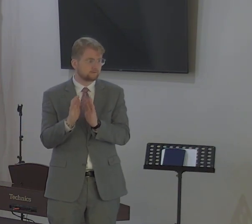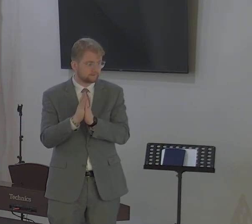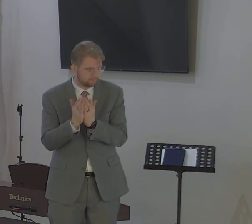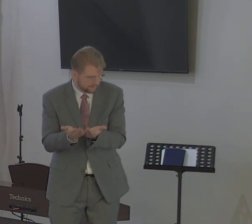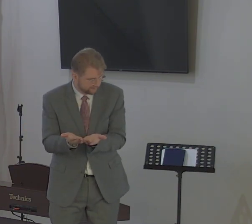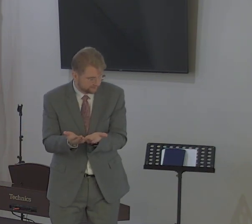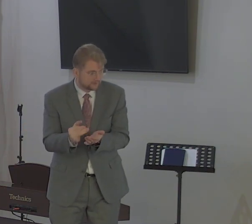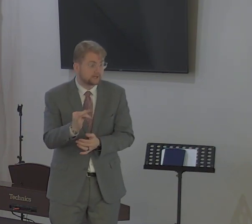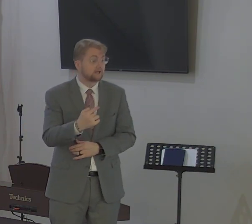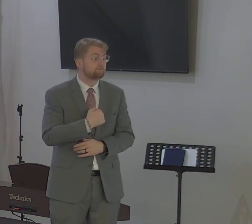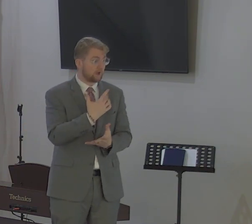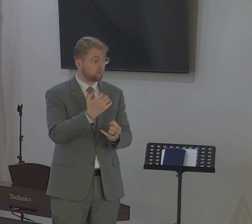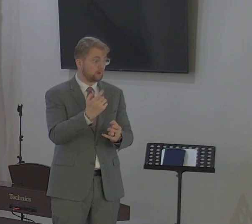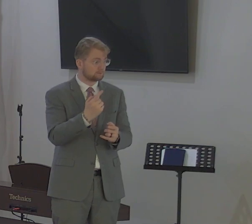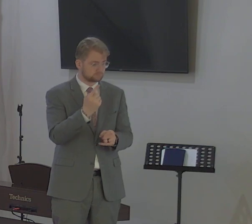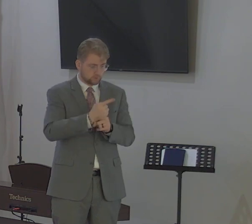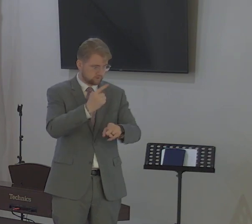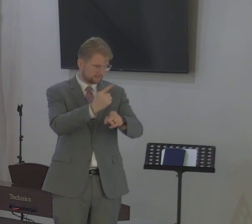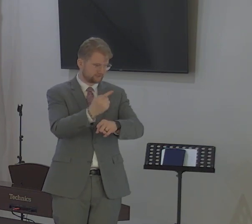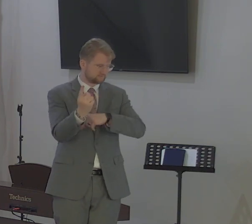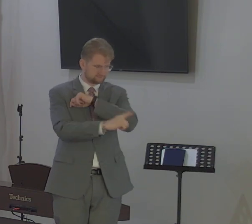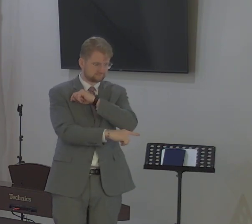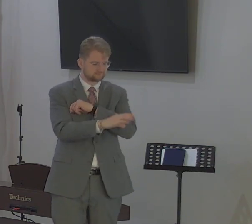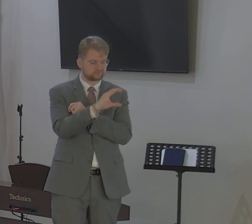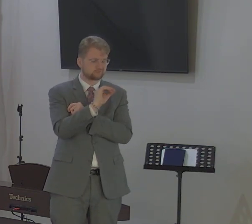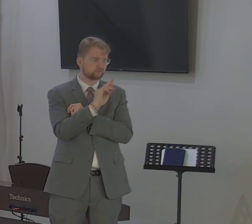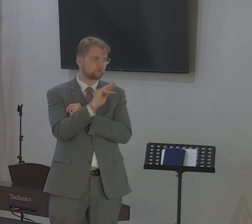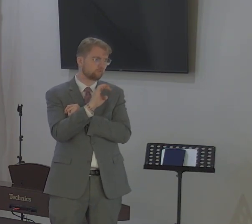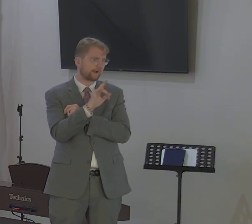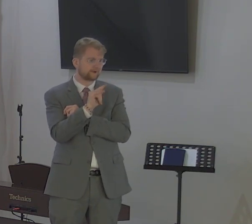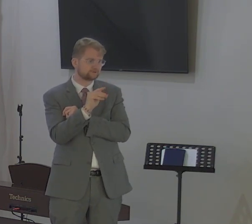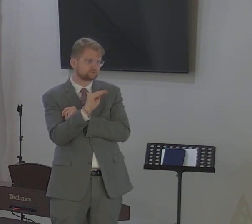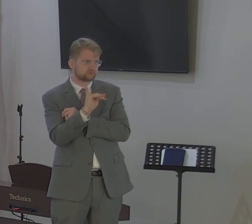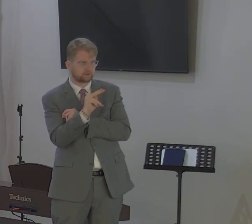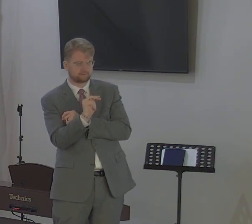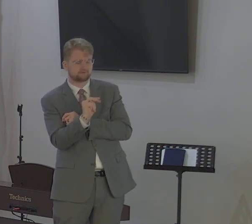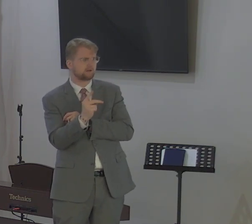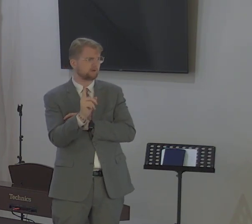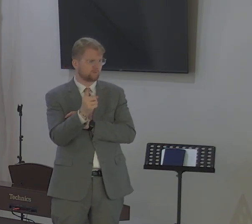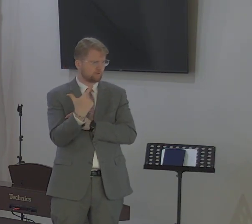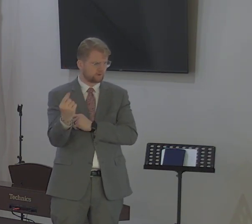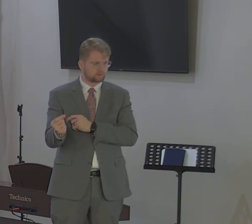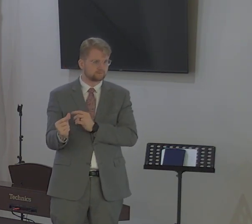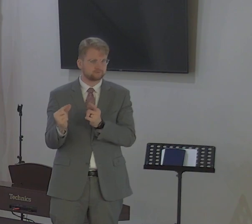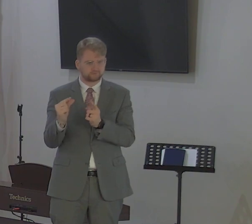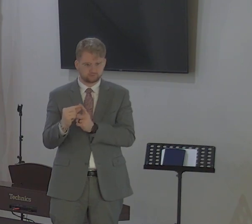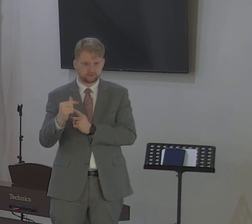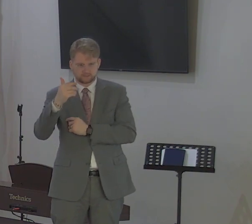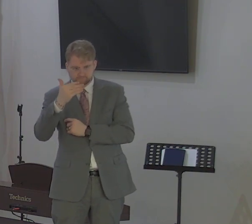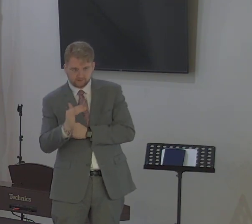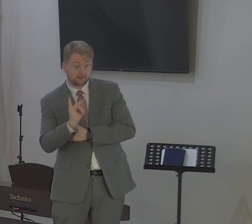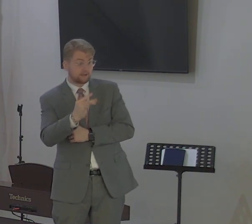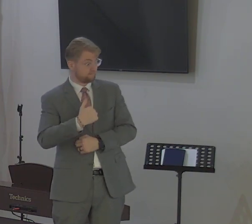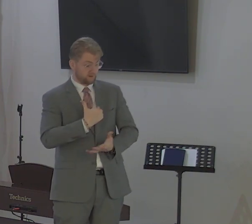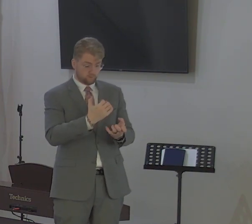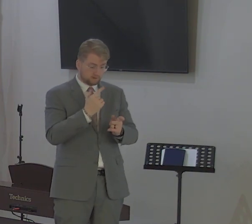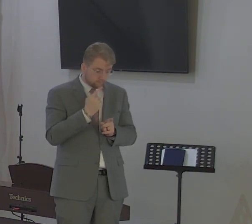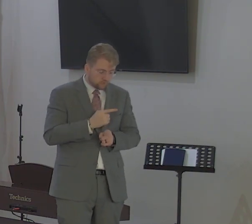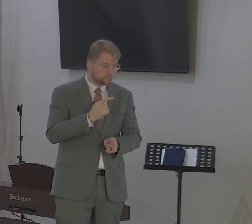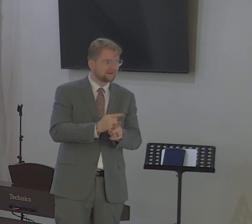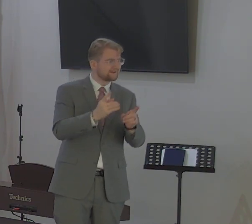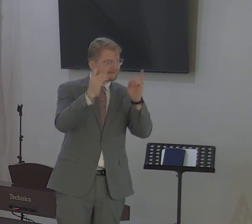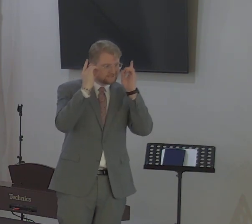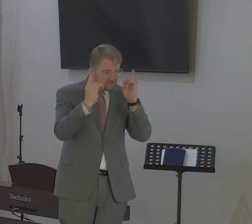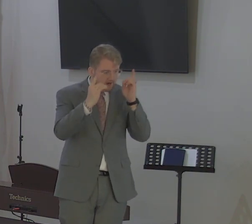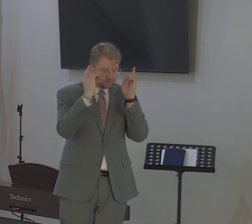want correction according to God, where am I supposed to go? The Word of God. If I want appropriate doctrine and I want reproof in